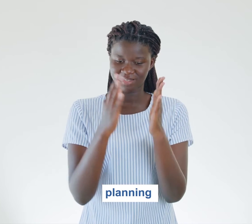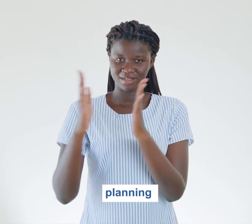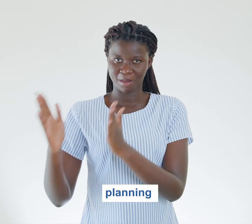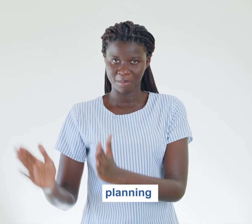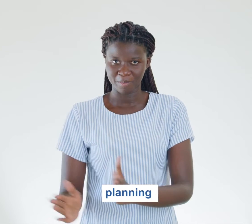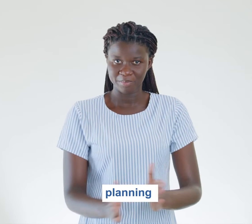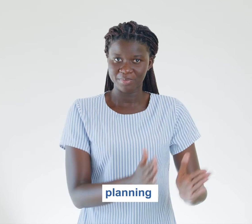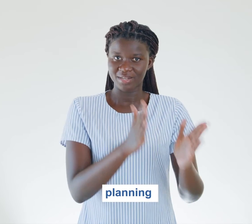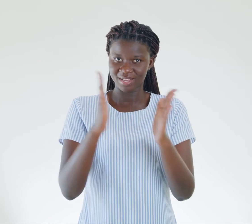planning